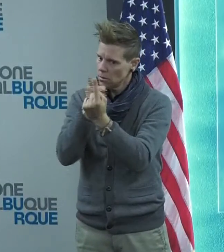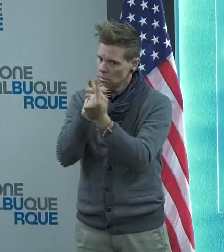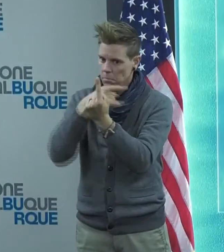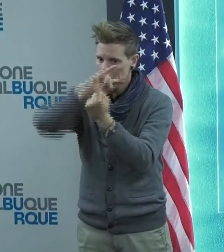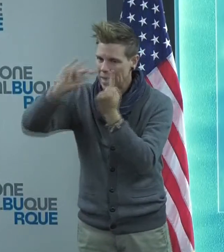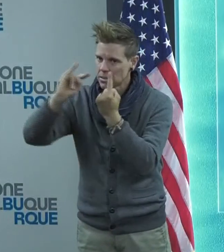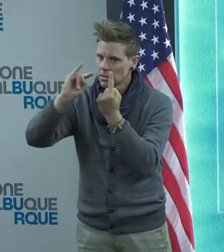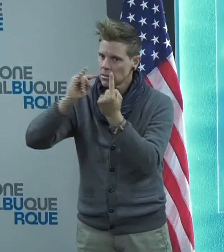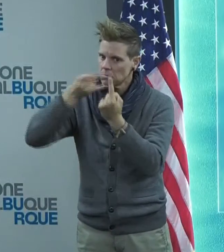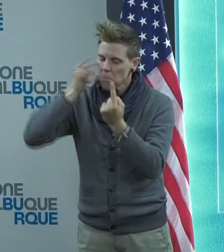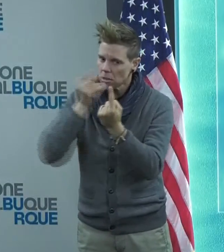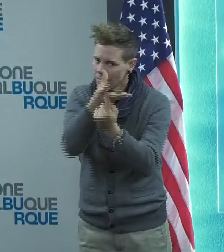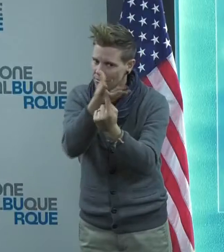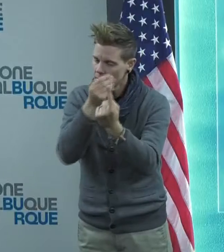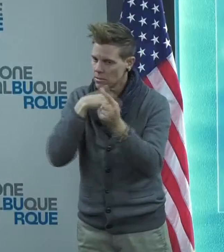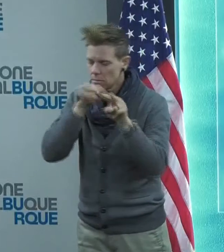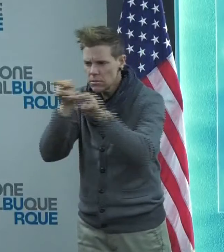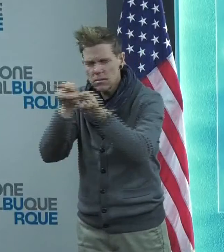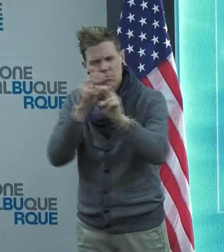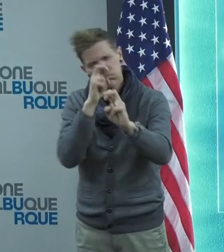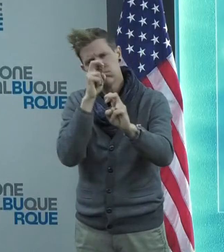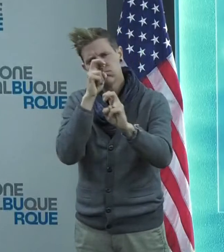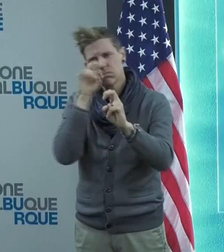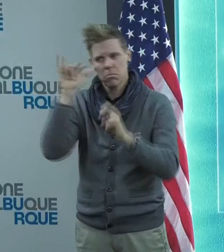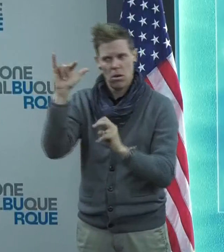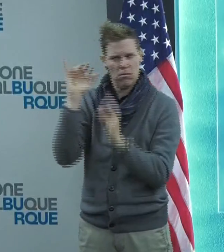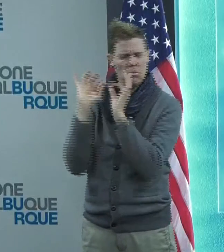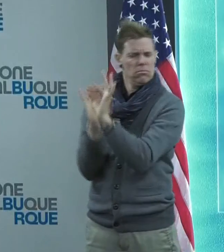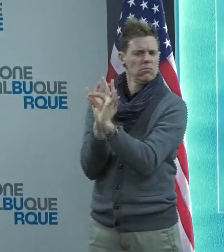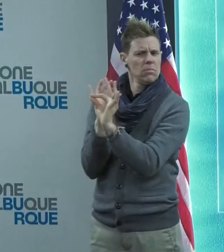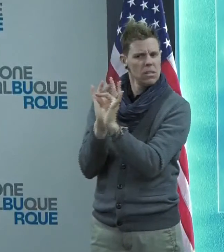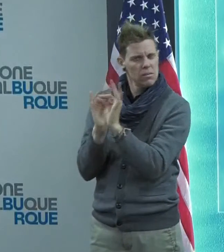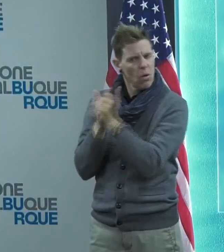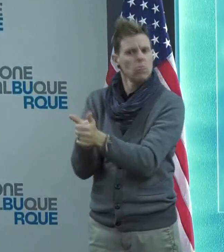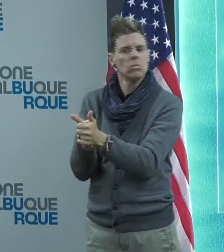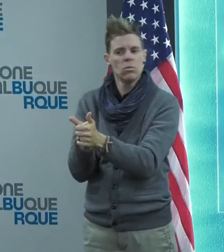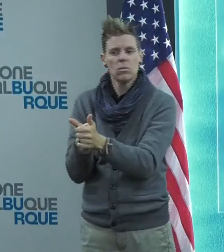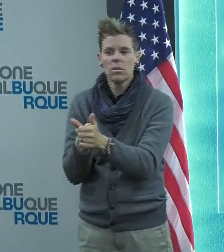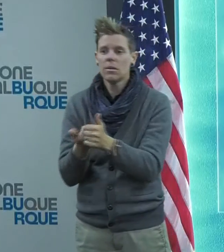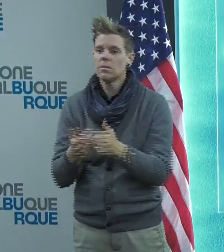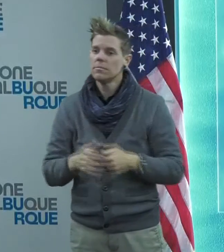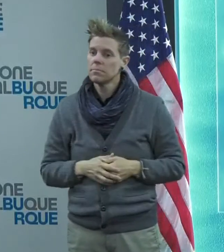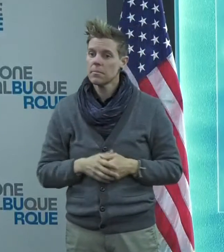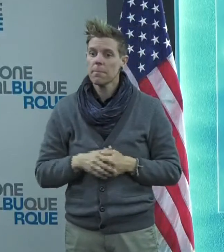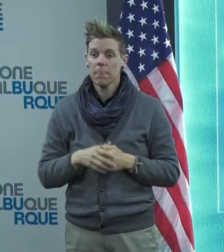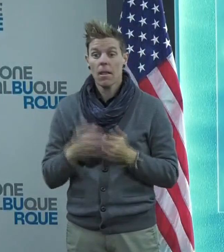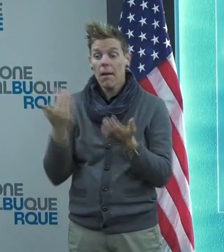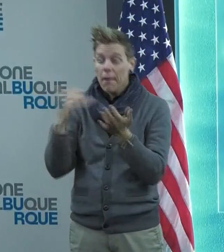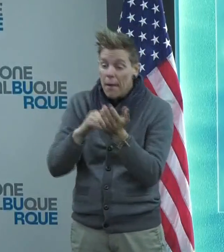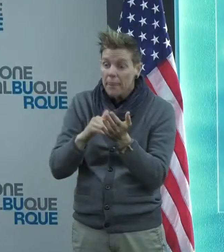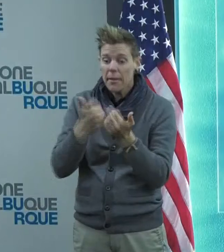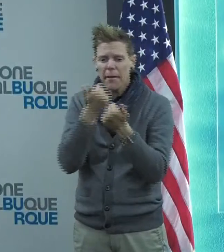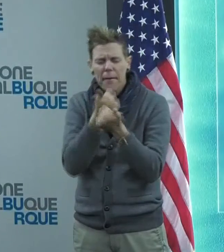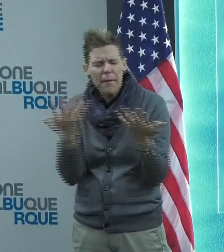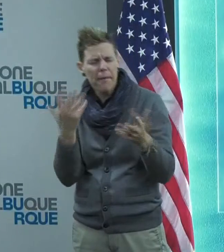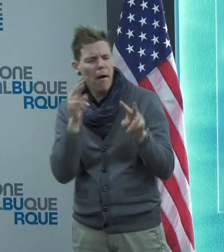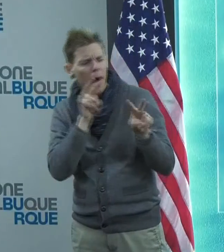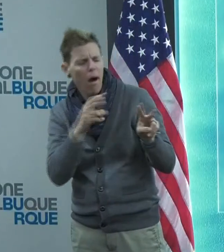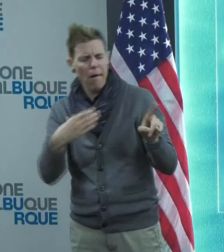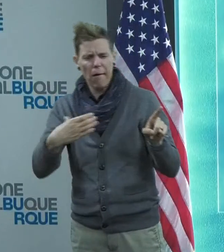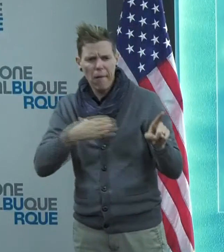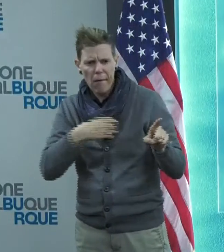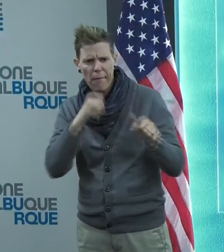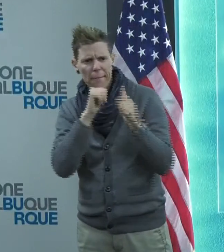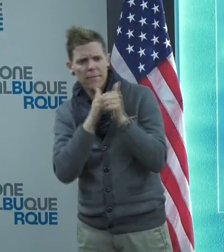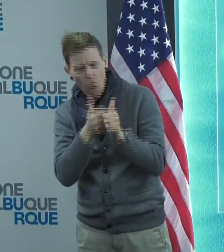job with that. And again, direct all complaints to 311. And we'll investigate and educate and issue notices